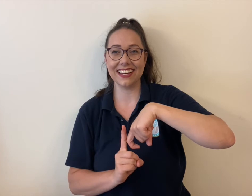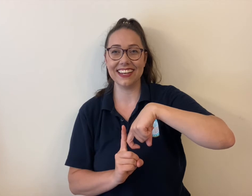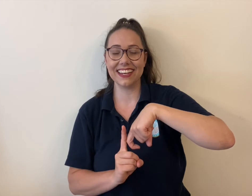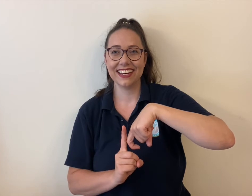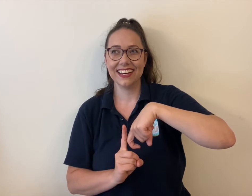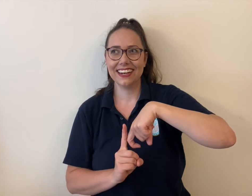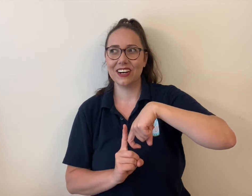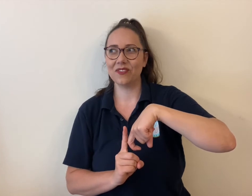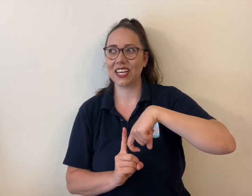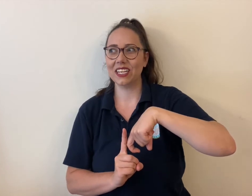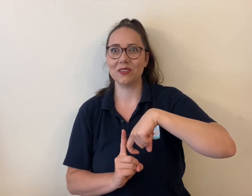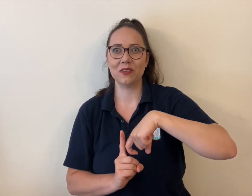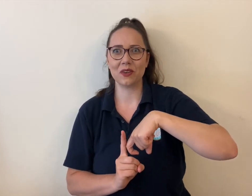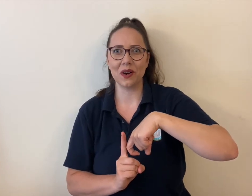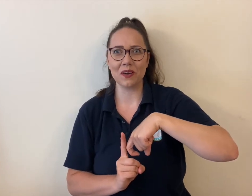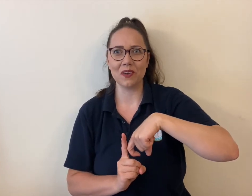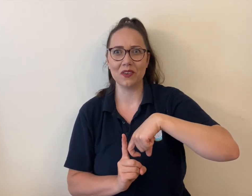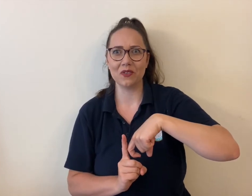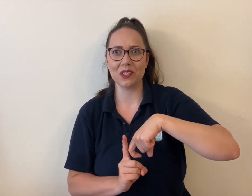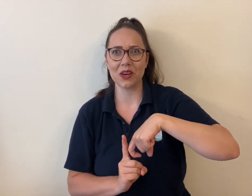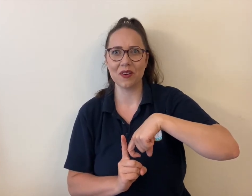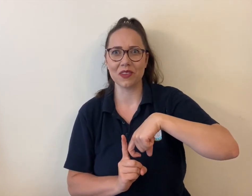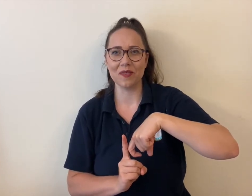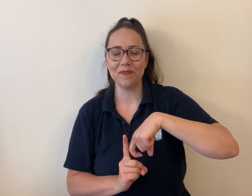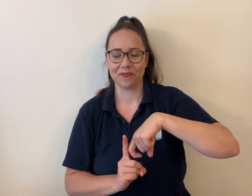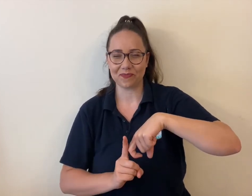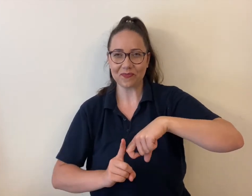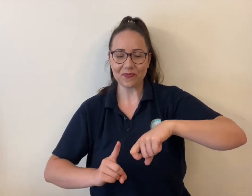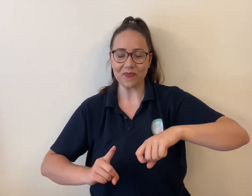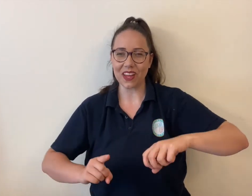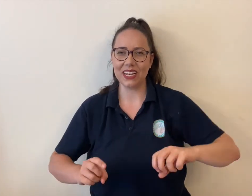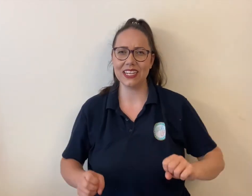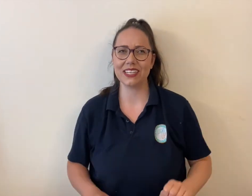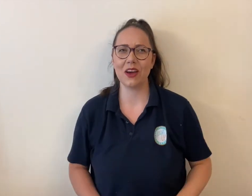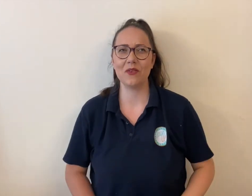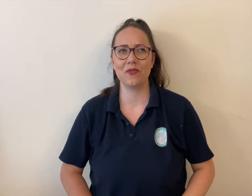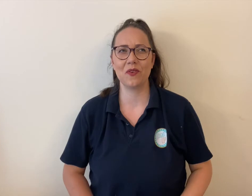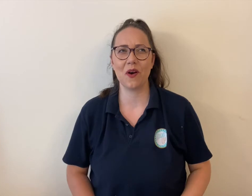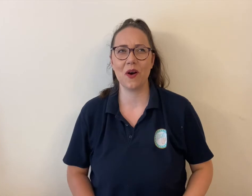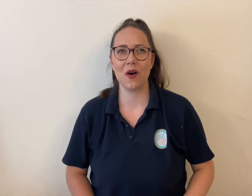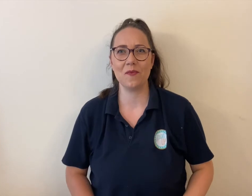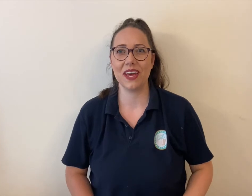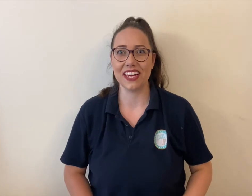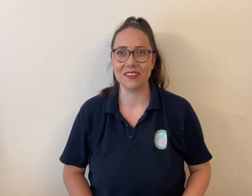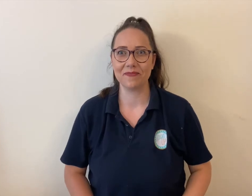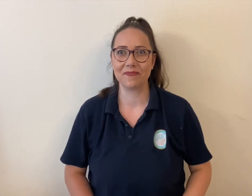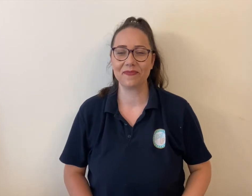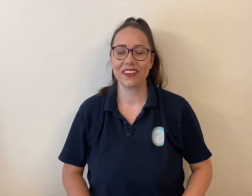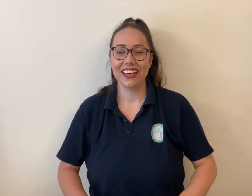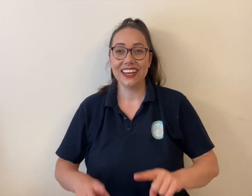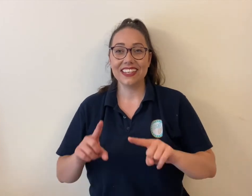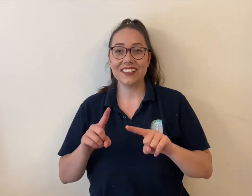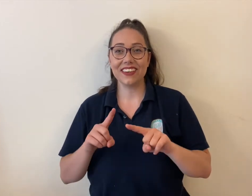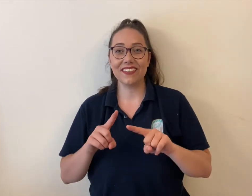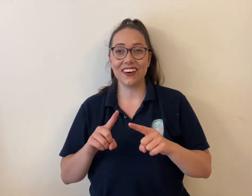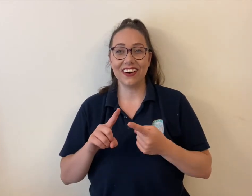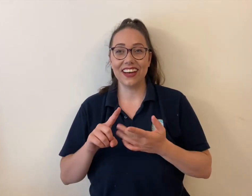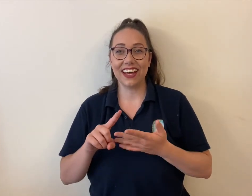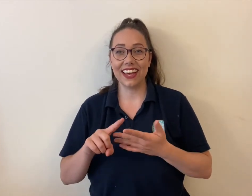Excellent. Oh my goodness, we've done quite a few. Should we just go over them? Let's go from E. So we've got